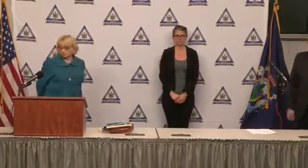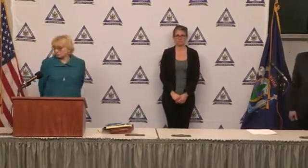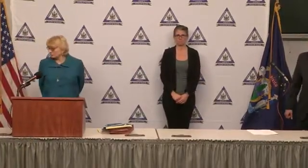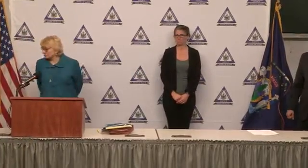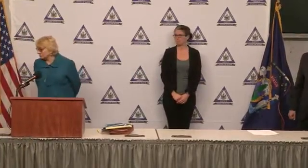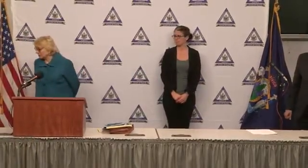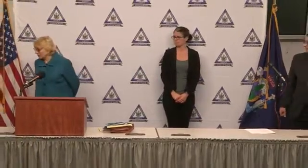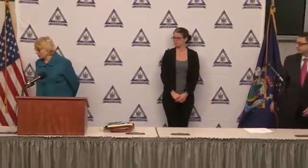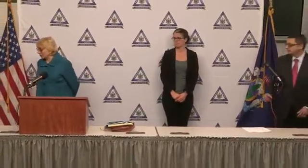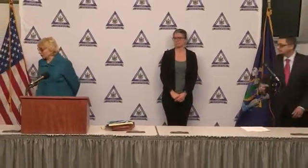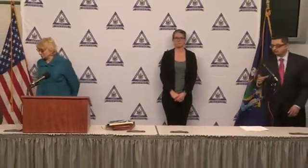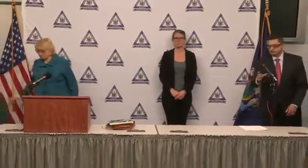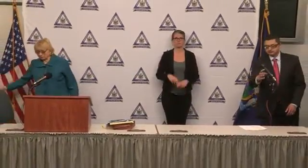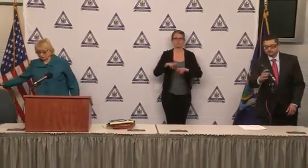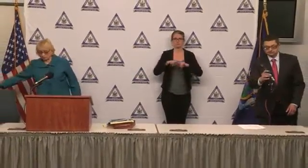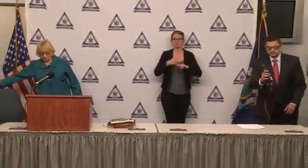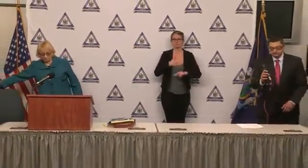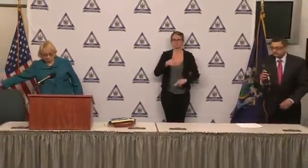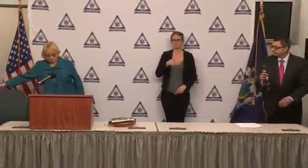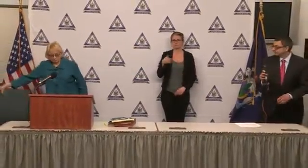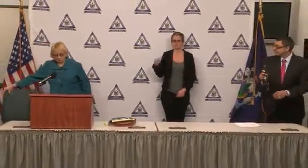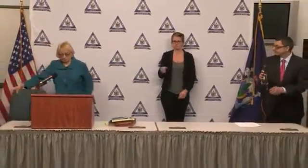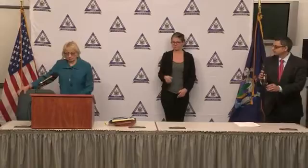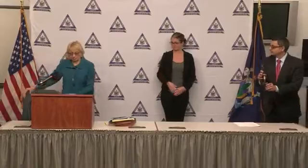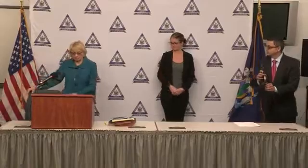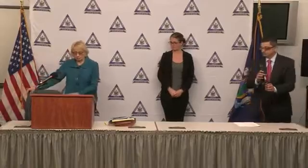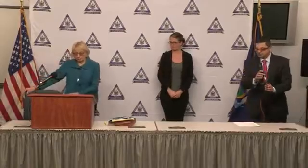Just to your right, Governor. Thank you.